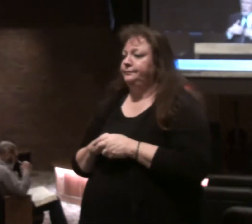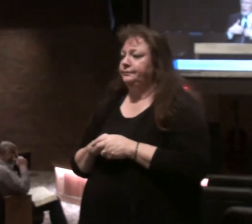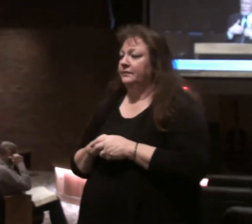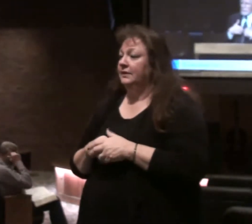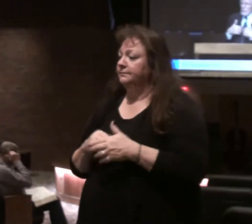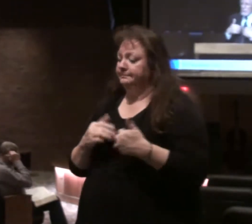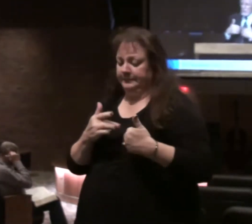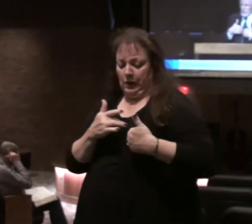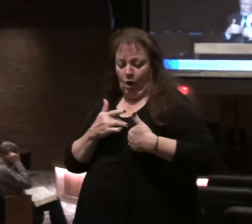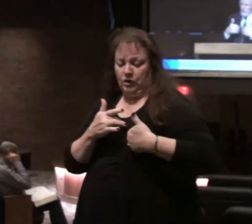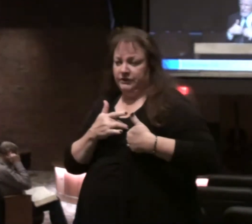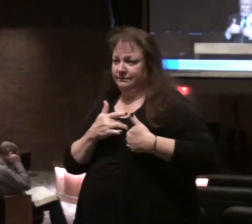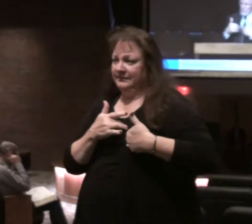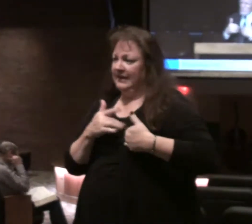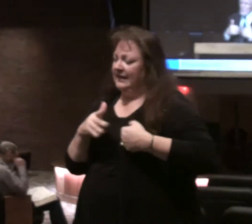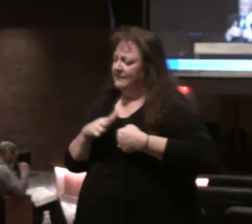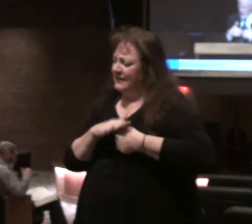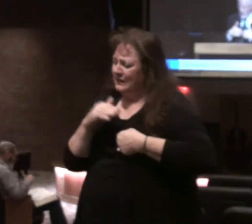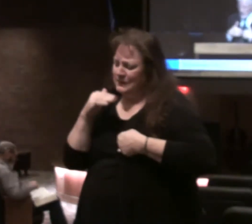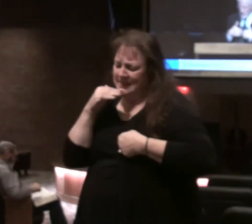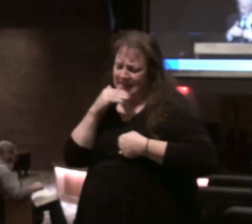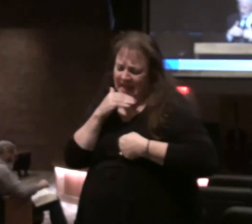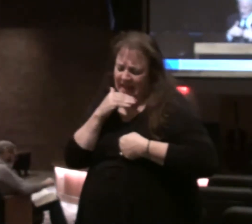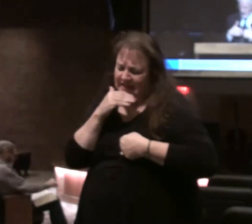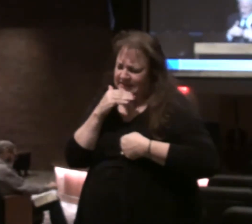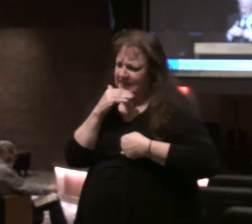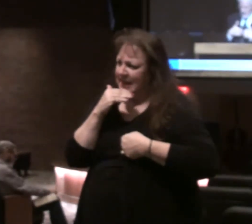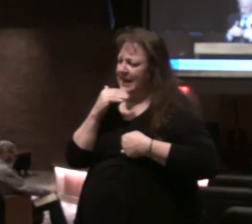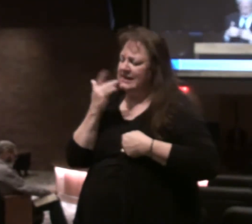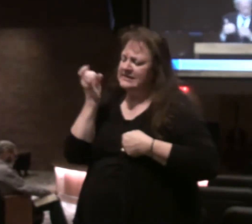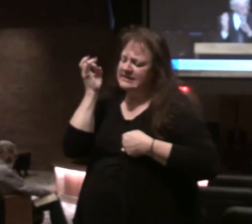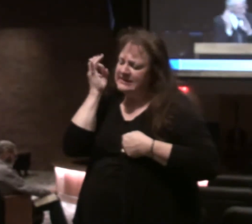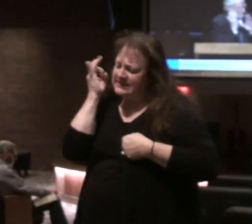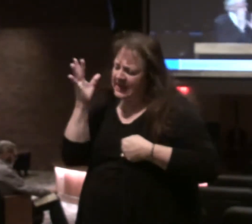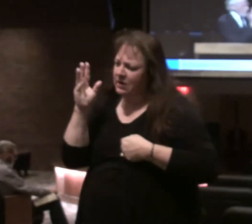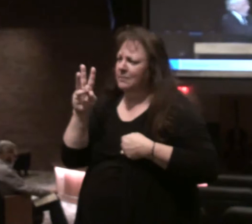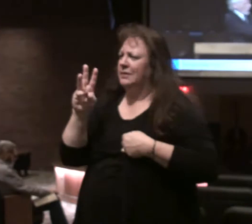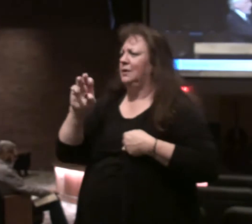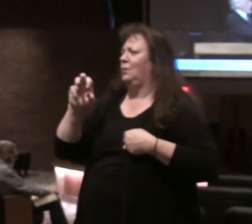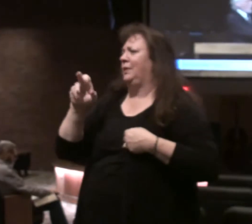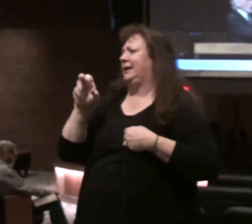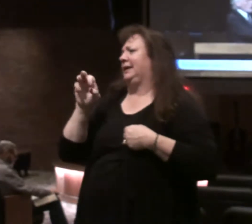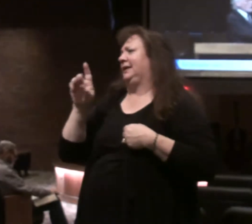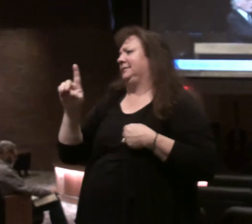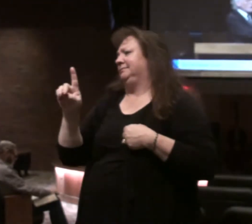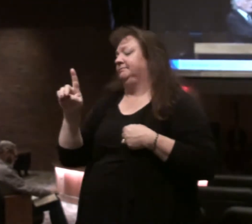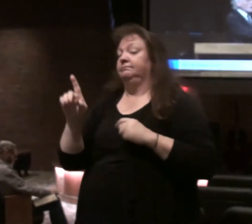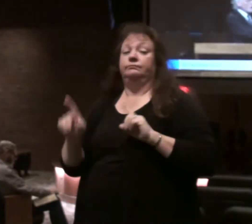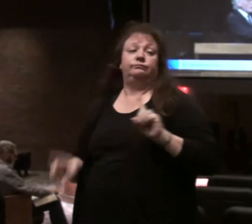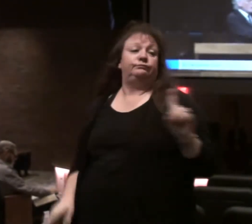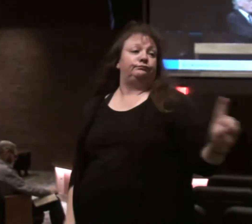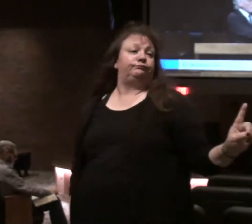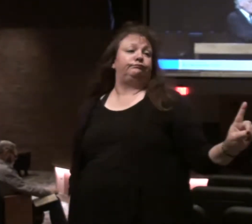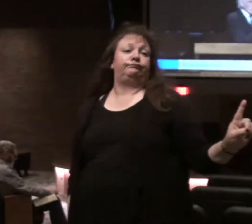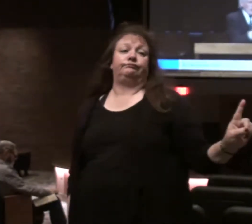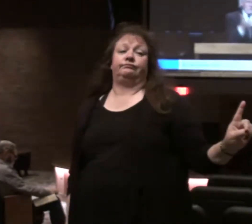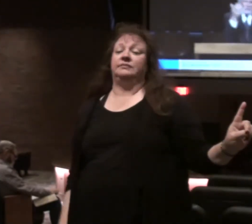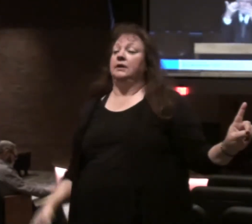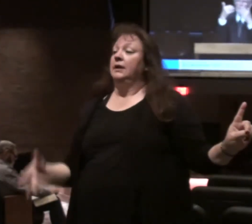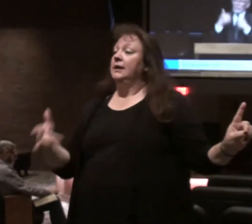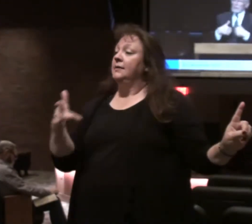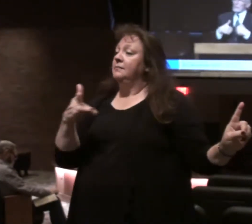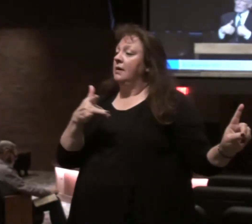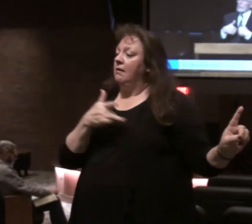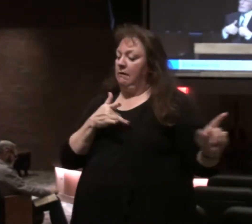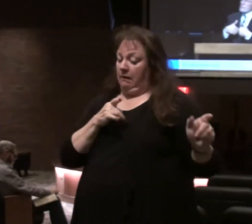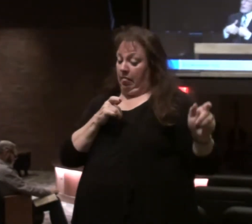It's the heart which is deceitful and desperately wicked. So it's going that way. But the heart that has